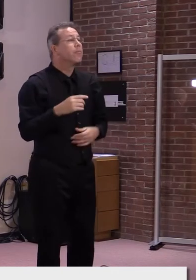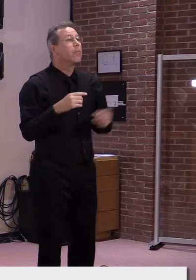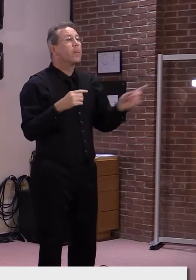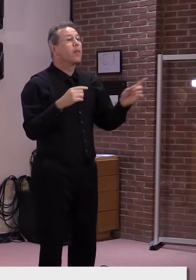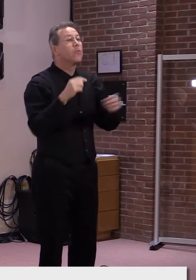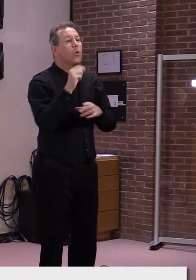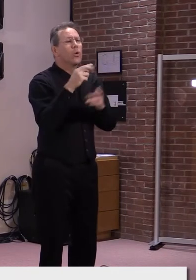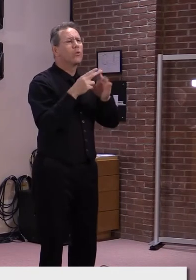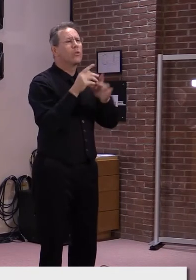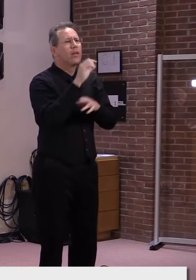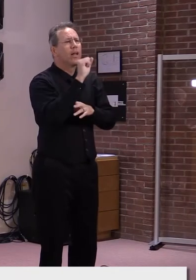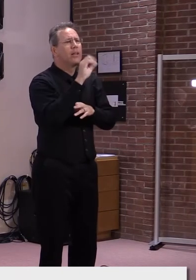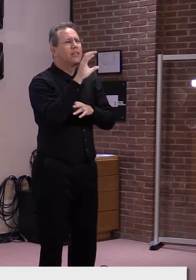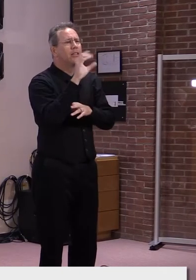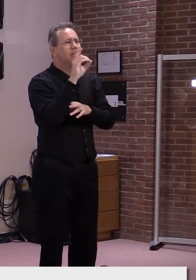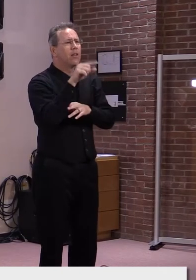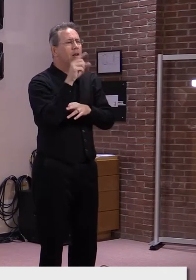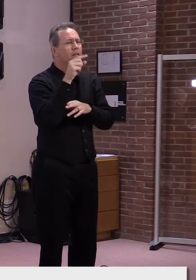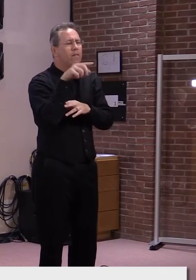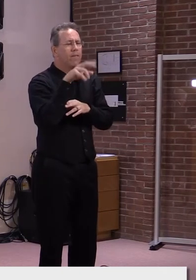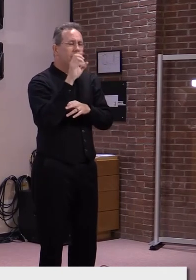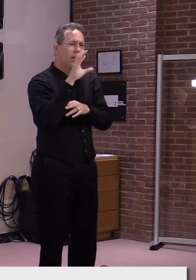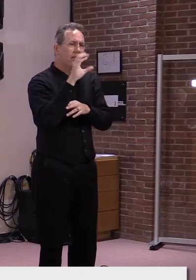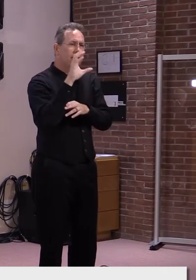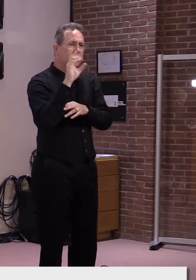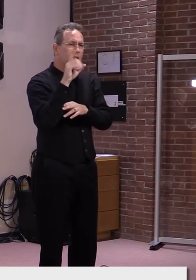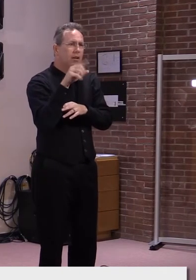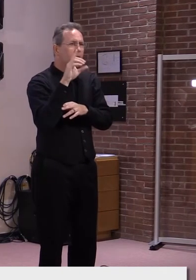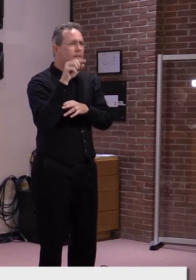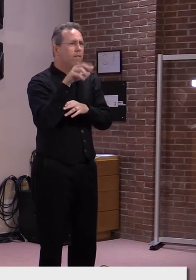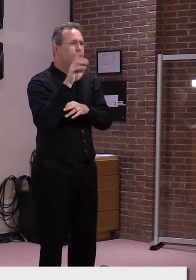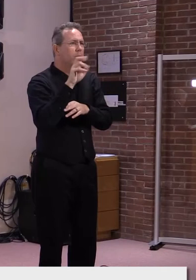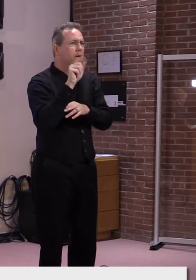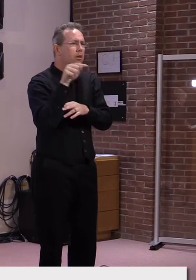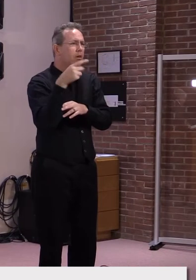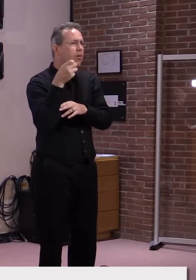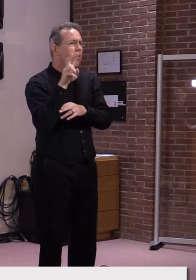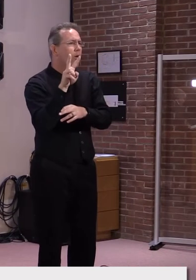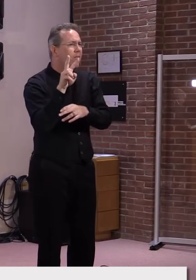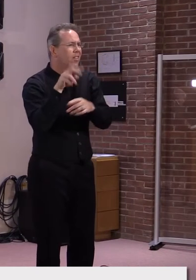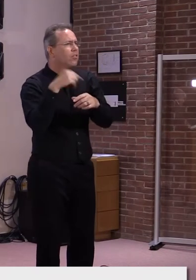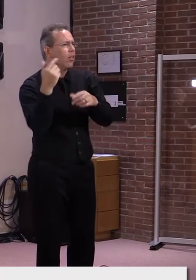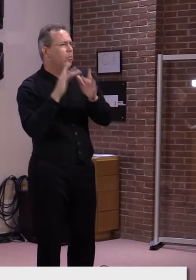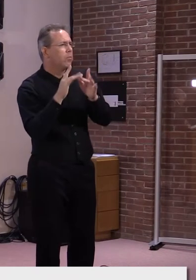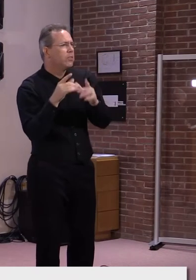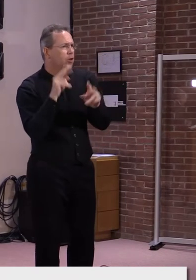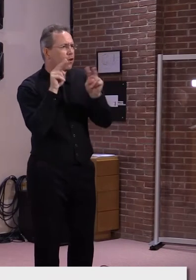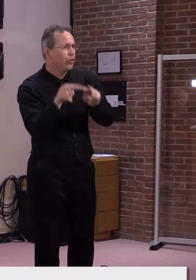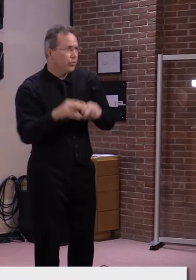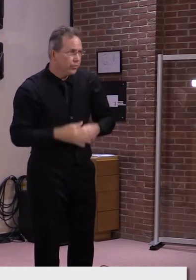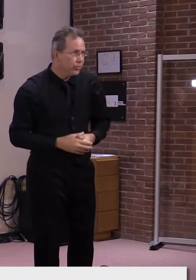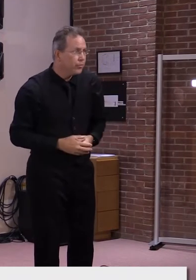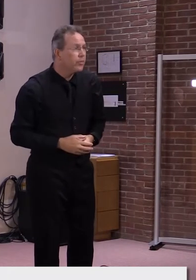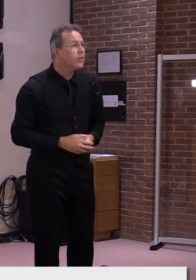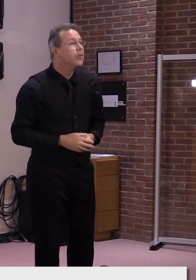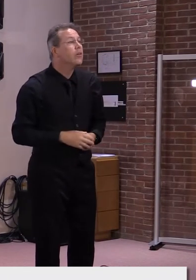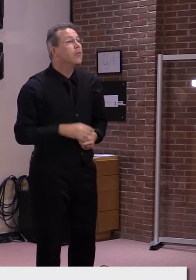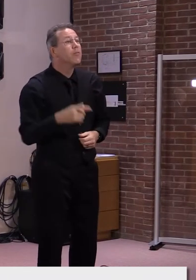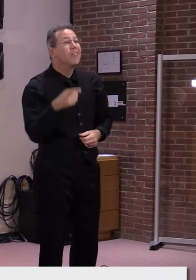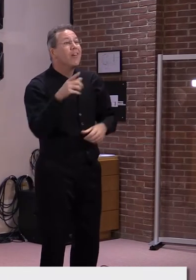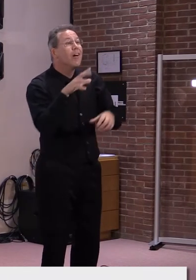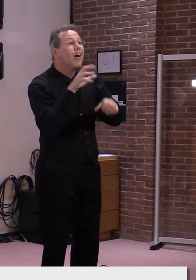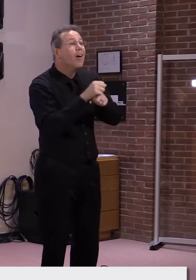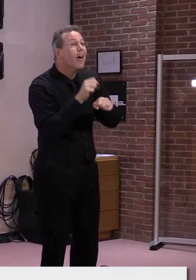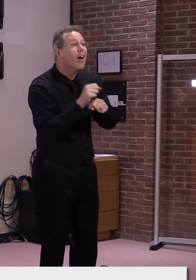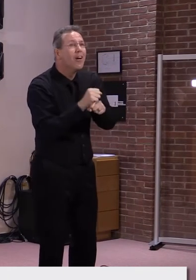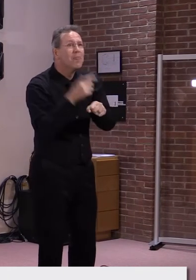accd.vermont.gov/vaccine. In terms of Vermonters making appointments, more and more people are moving away from appointments and taking